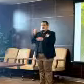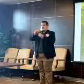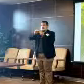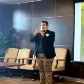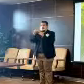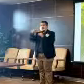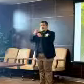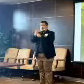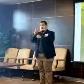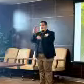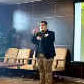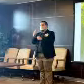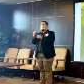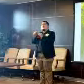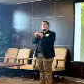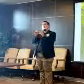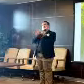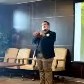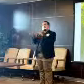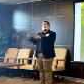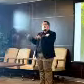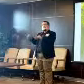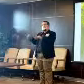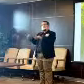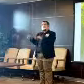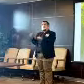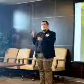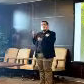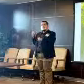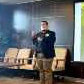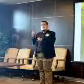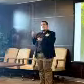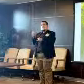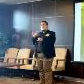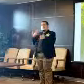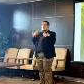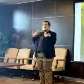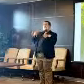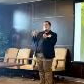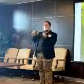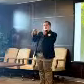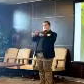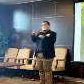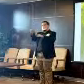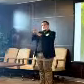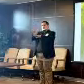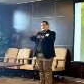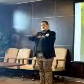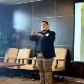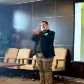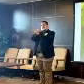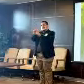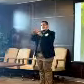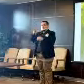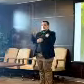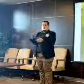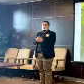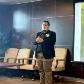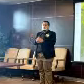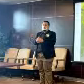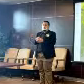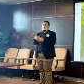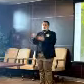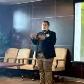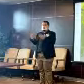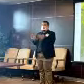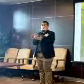numbers, this year would be handled much the same. So therefore, we had the confidence and the ability for our children to safely be there. This